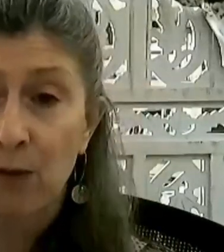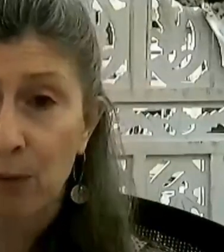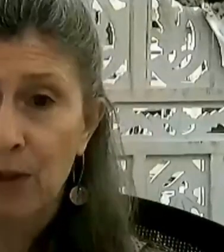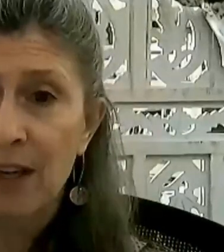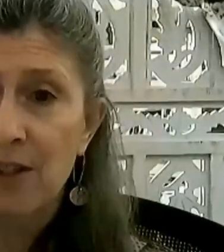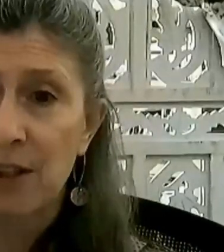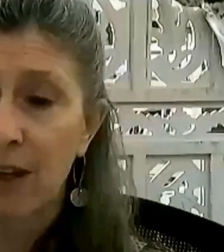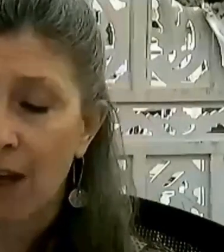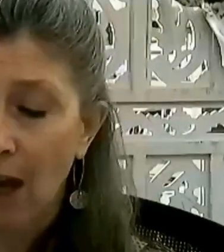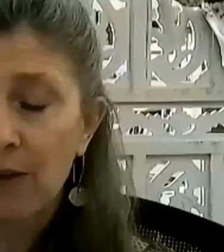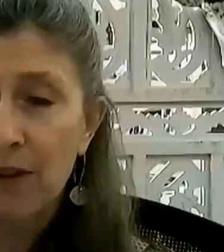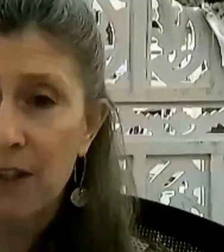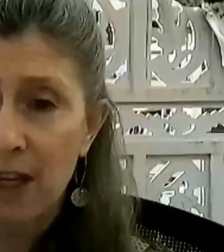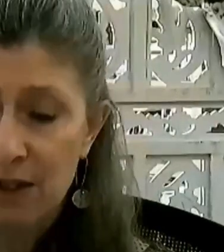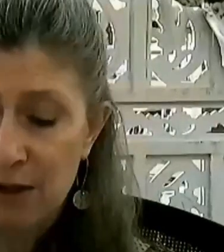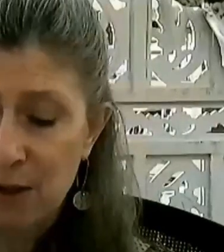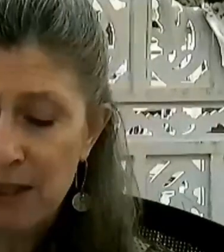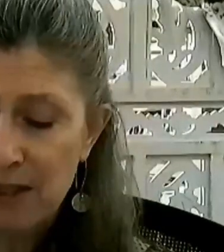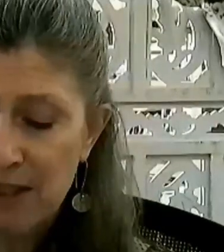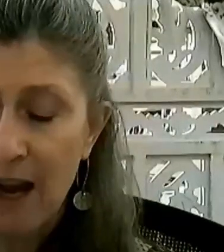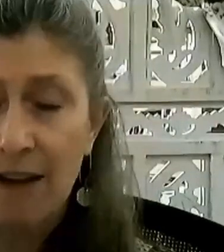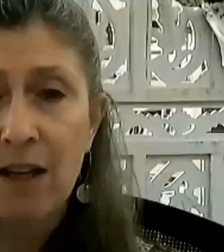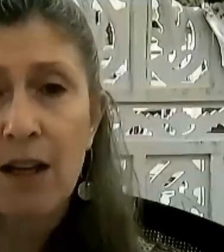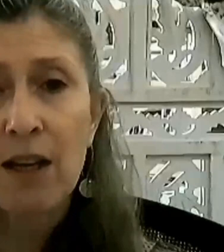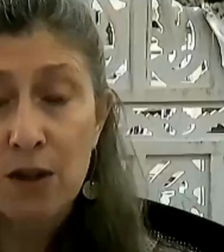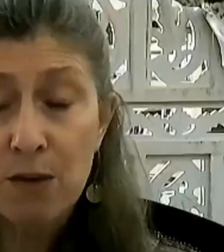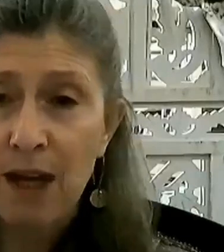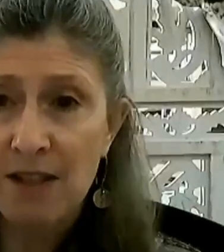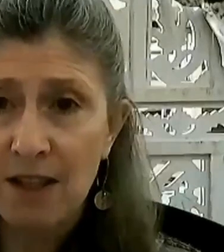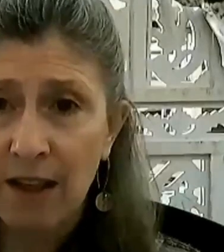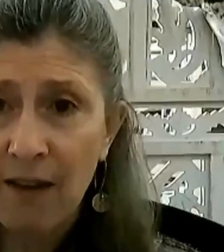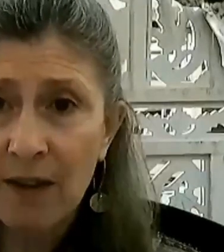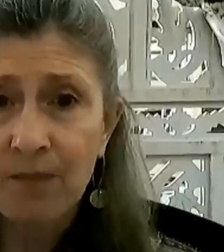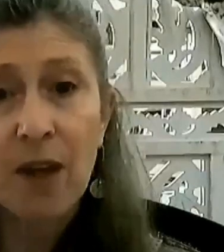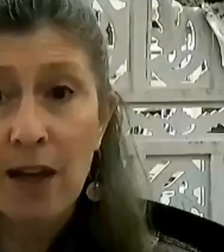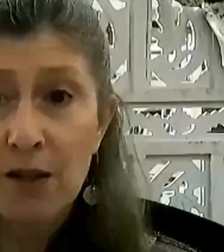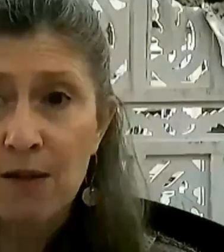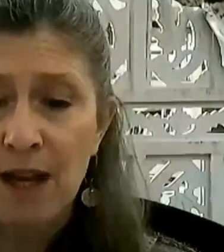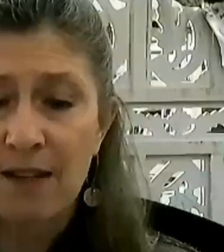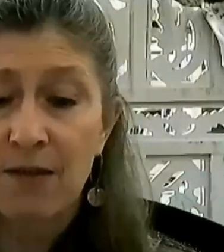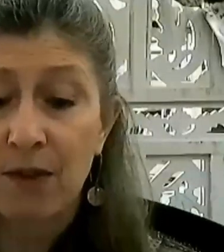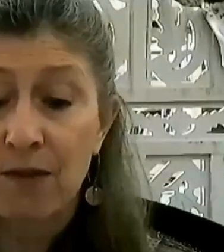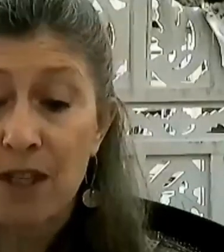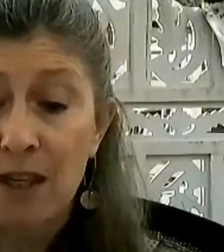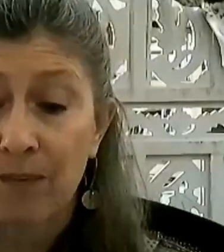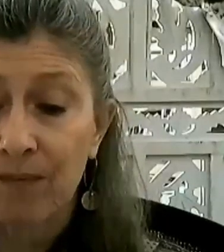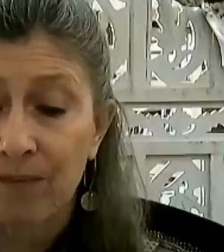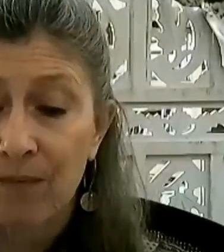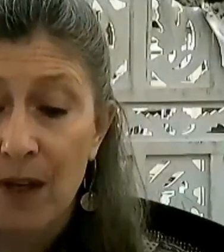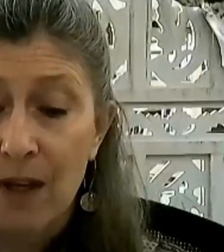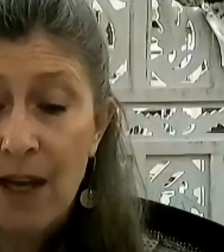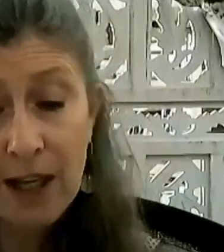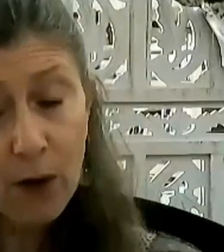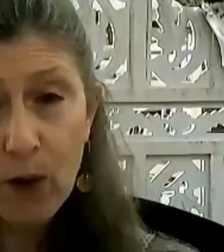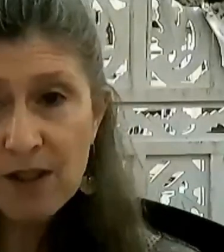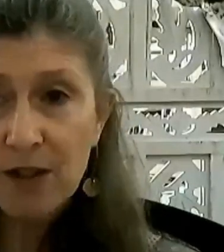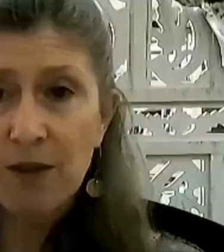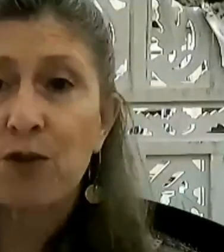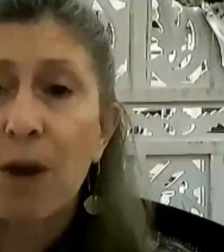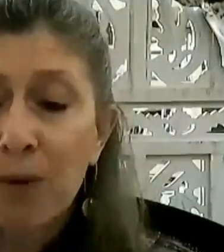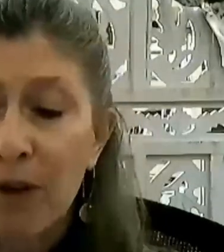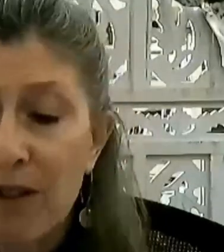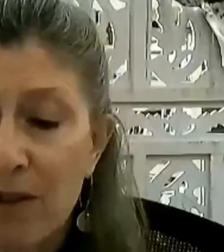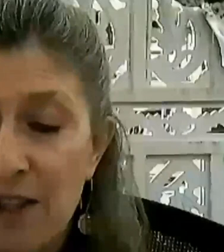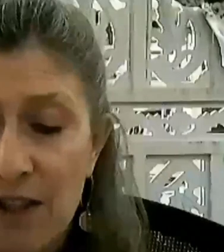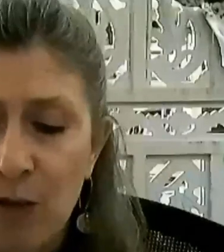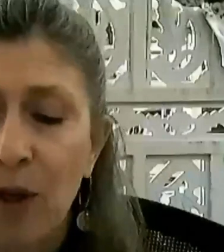wolf listed for protection under the Endangered Species Act in 2011 and 2015. And of course,